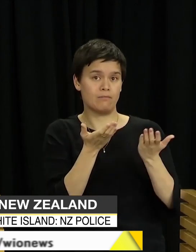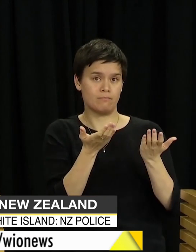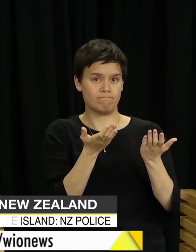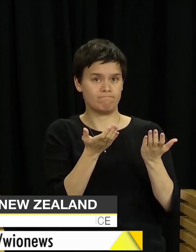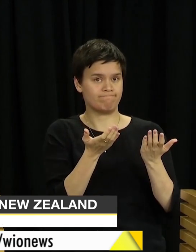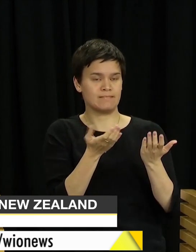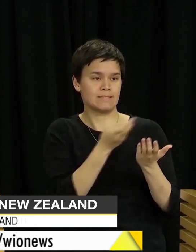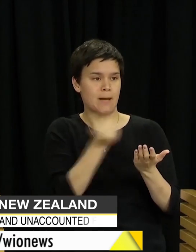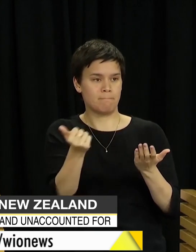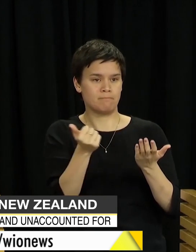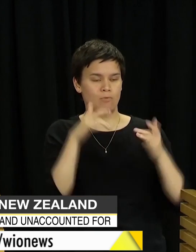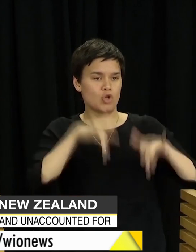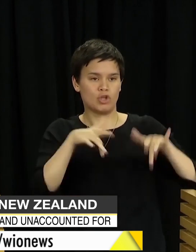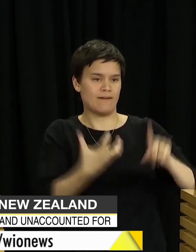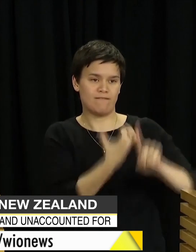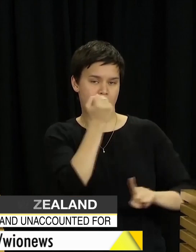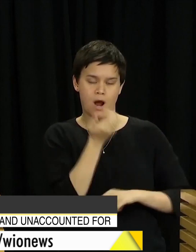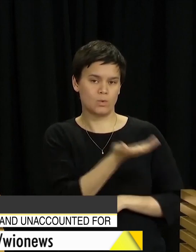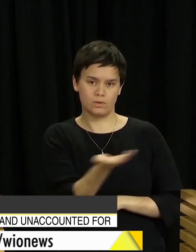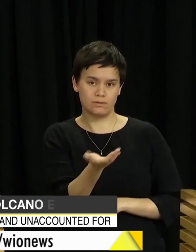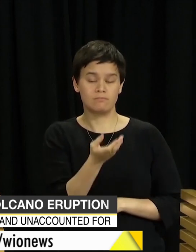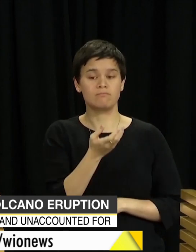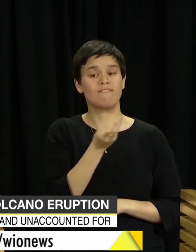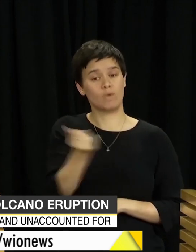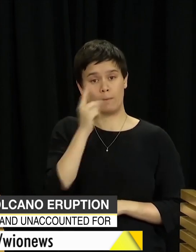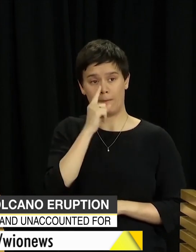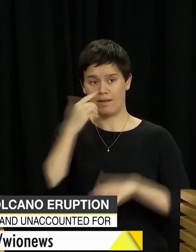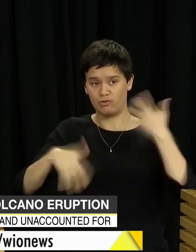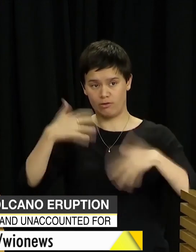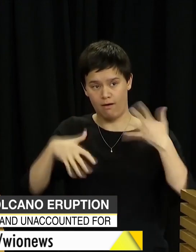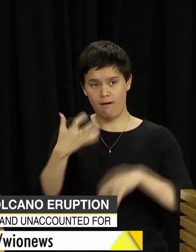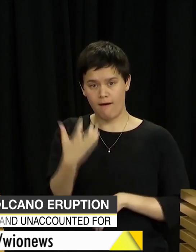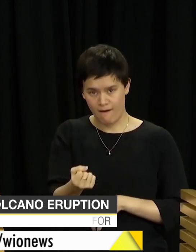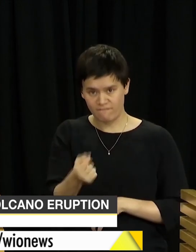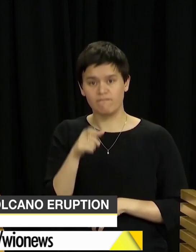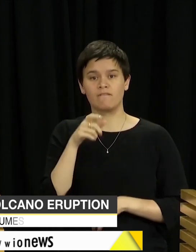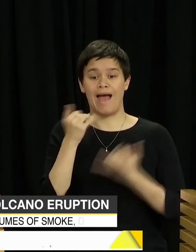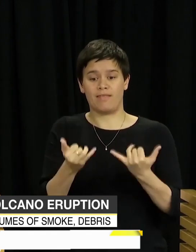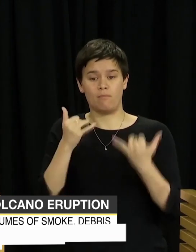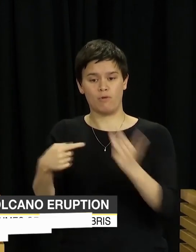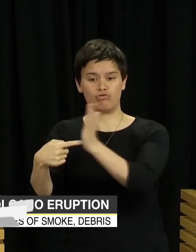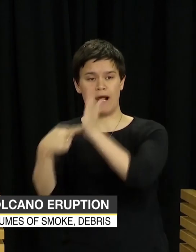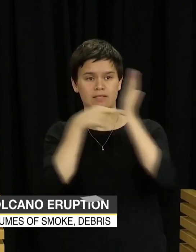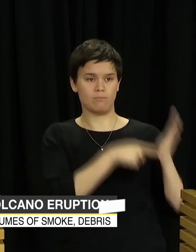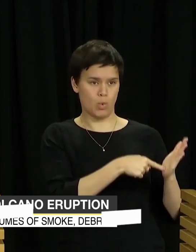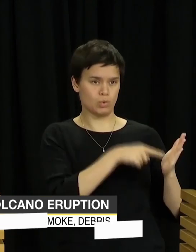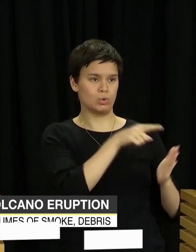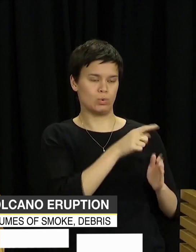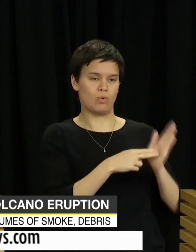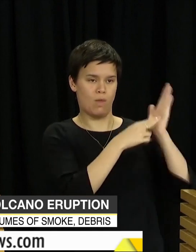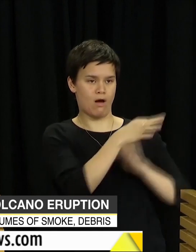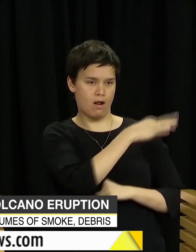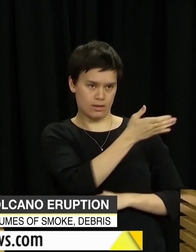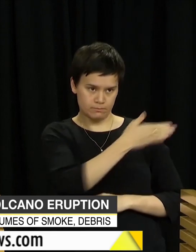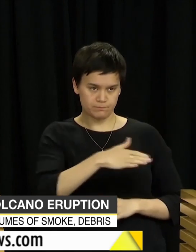are unaccounted for. A number of people are reportedly injured and are being transported to shore. Police are urging members